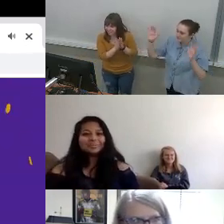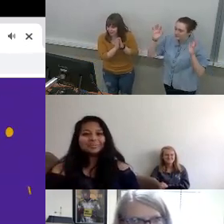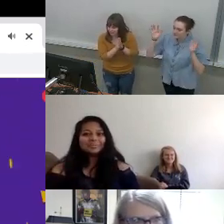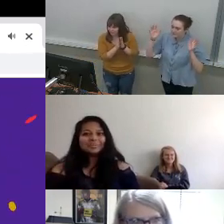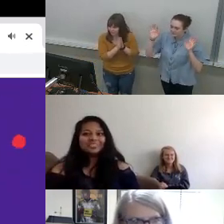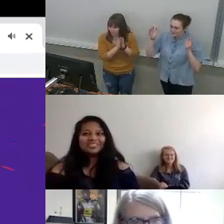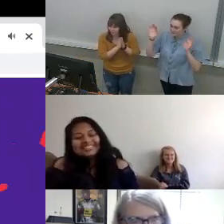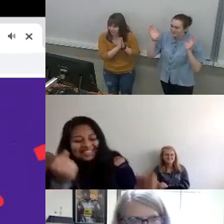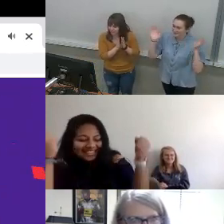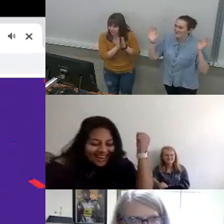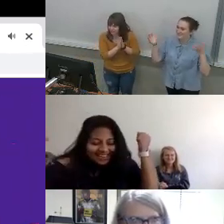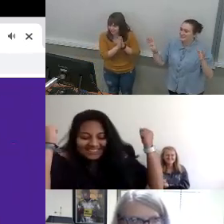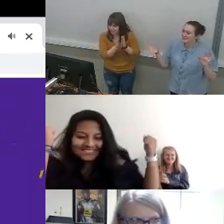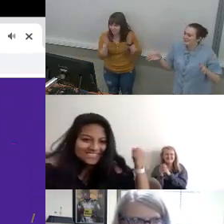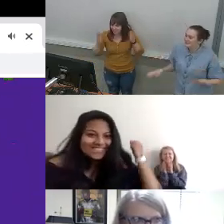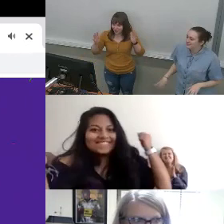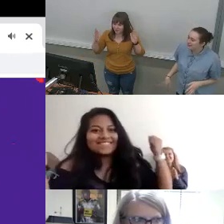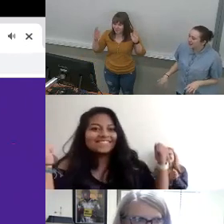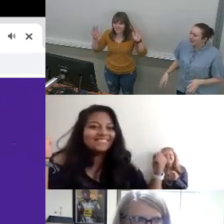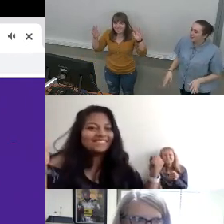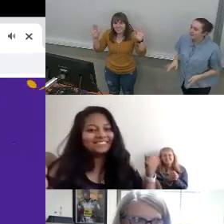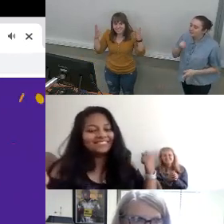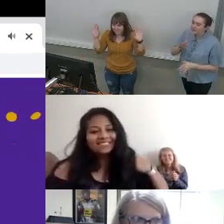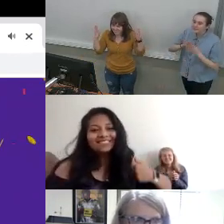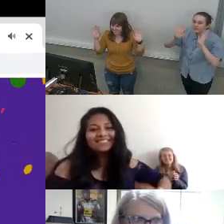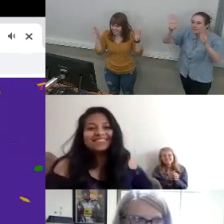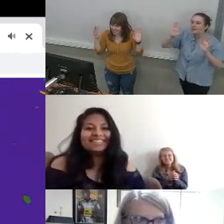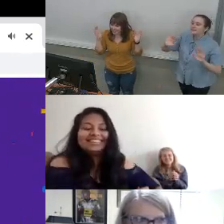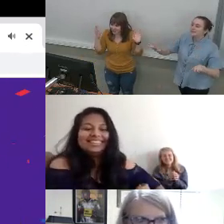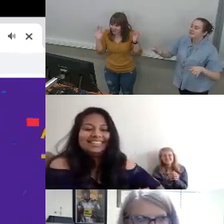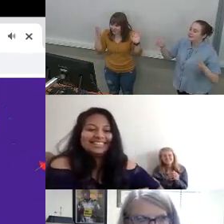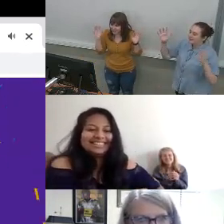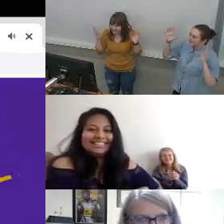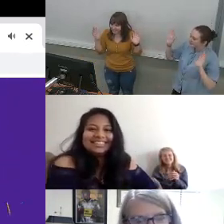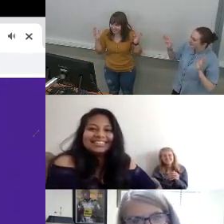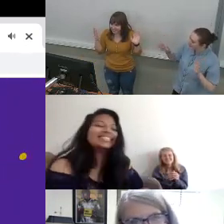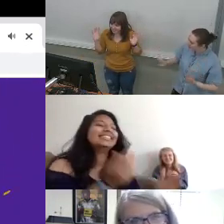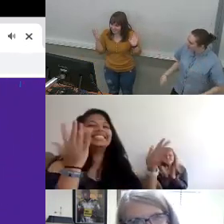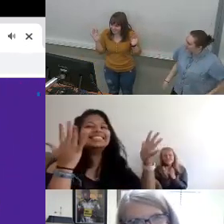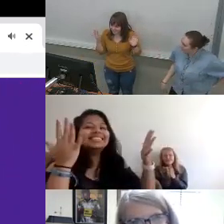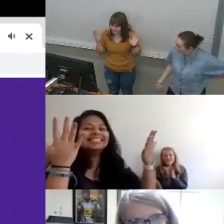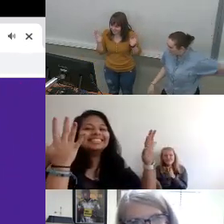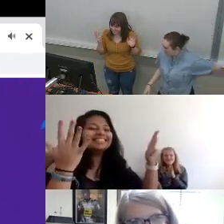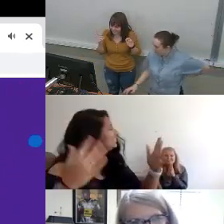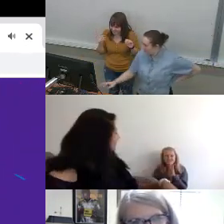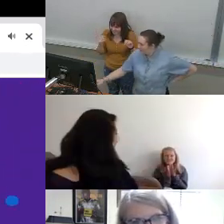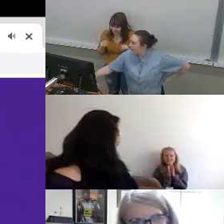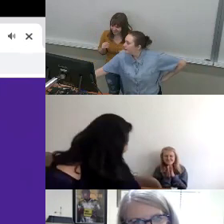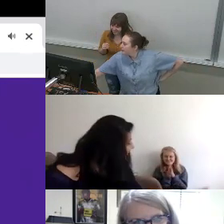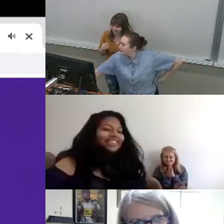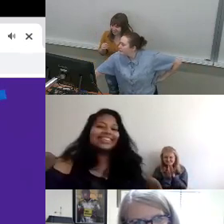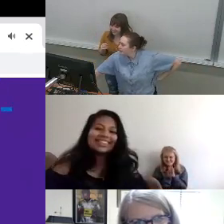And Shouty with 27 out of 27. Amazing. Yeah, you guys did amazing. Amazing. Okay.